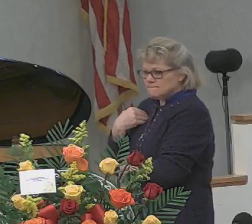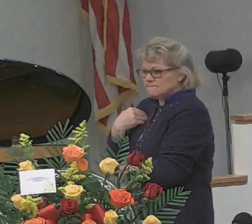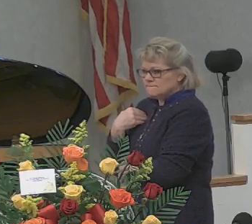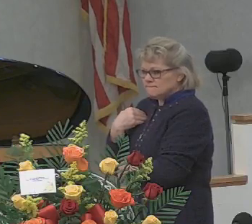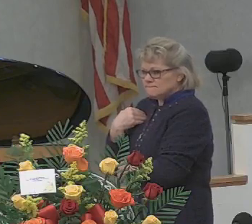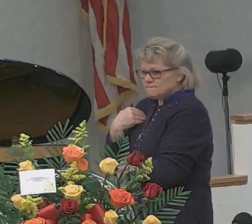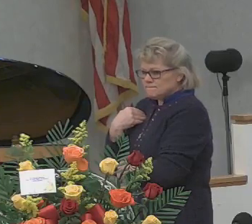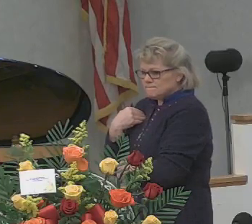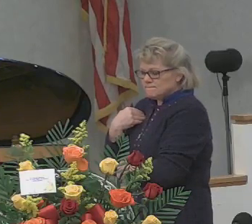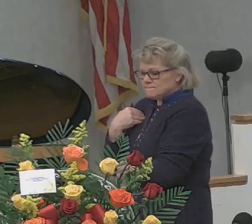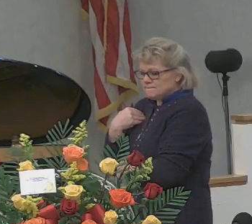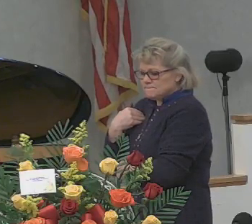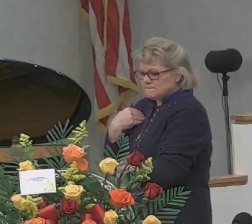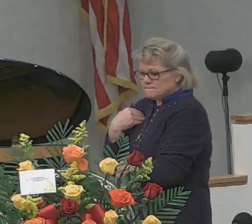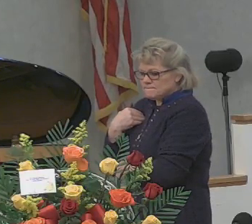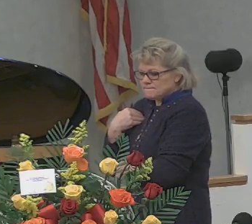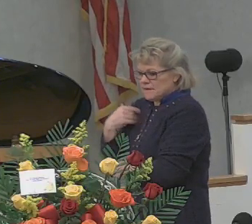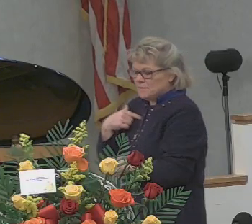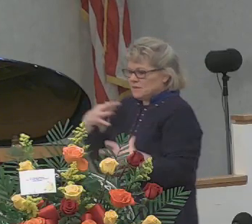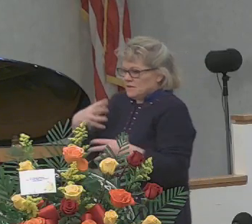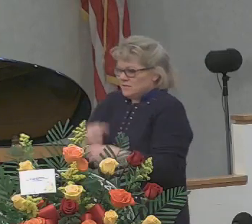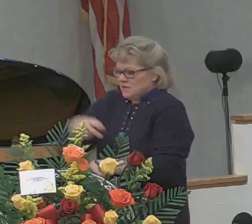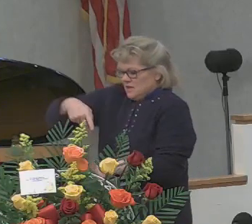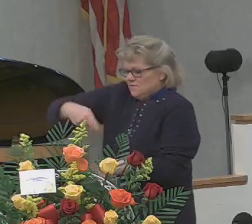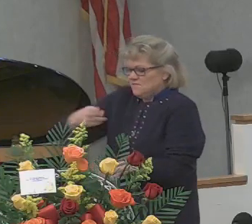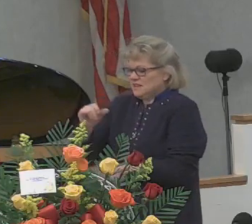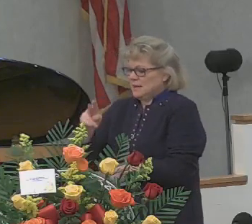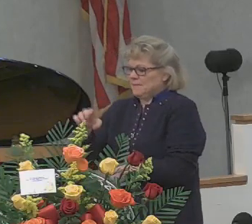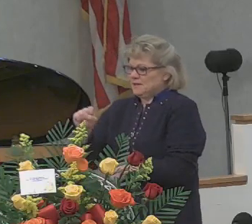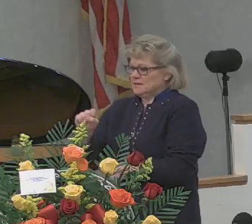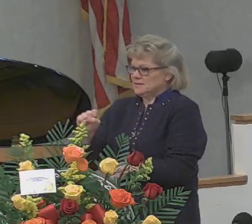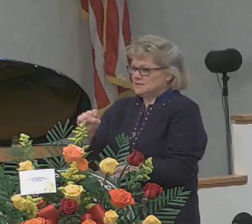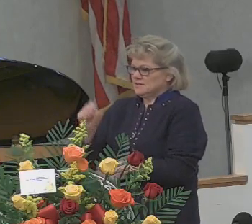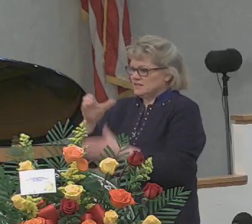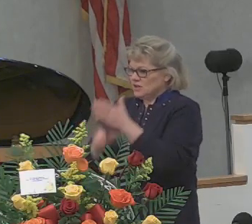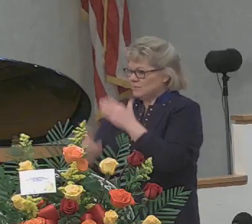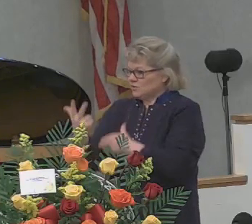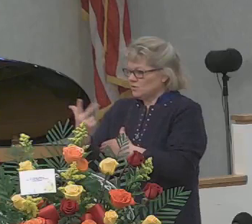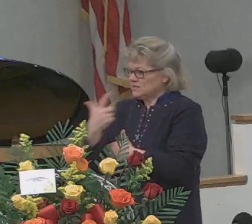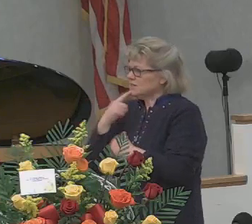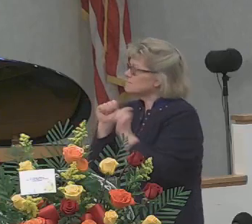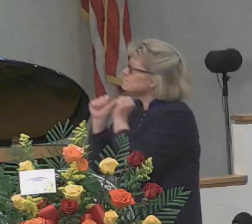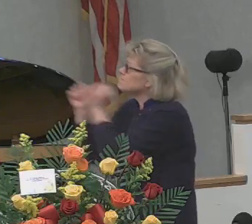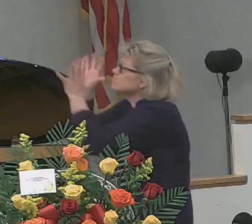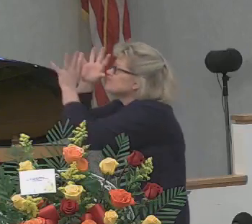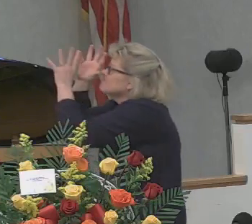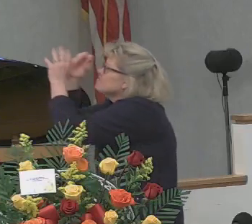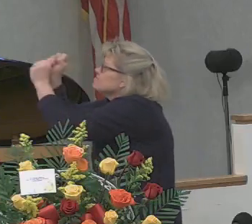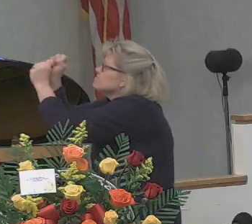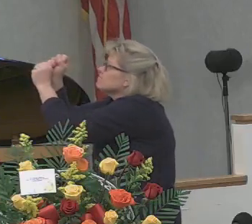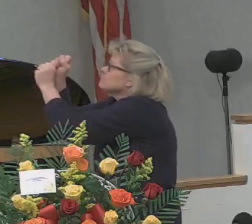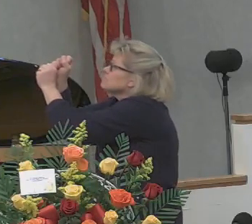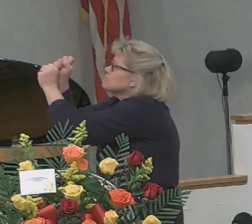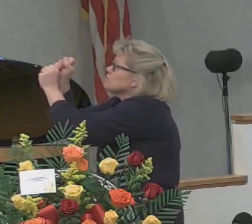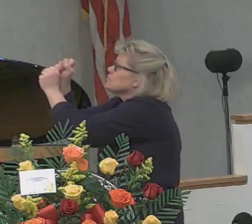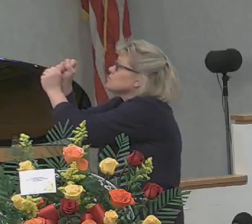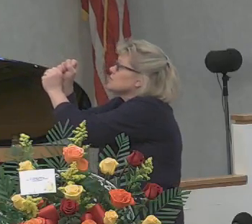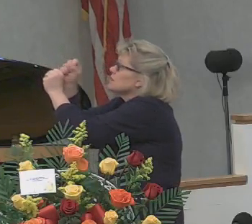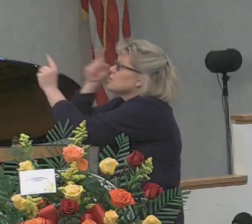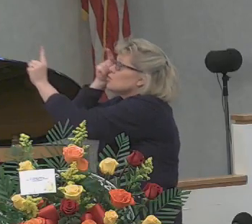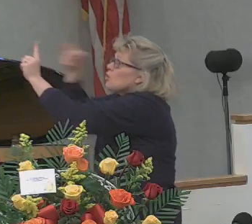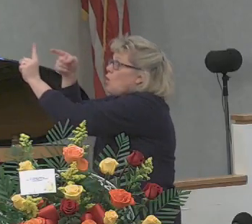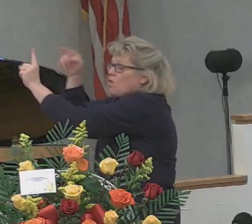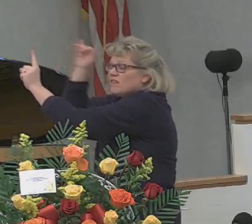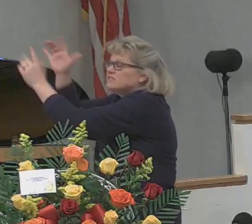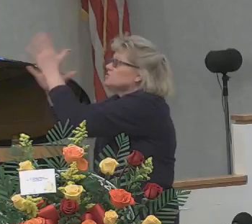a slight paraphrase from Philippians 3, press on to make the resurrection from the dead your own, because Christ has made you his